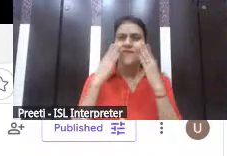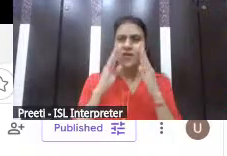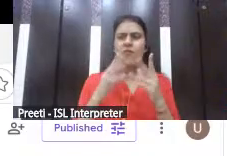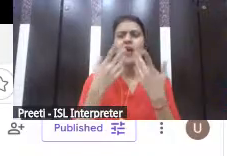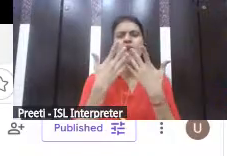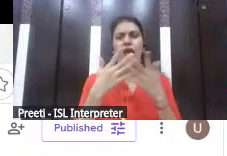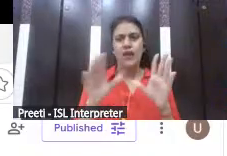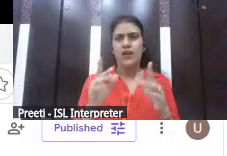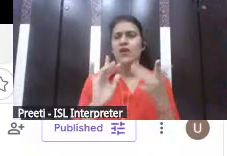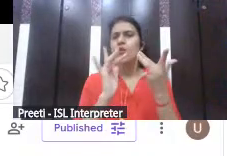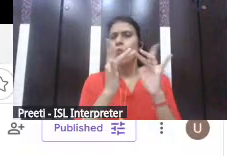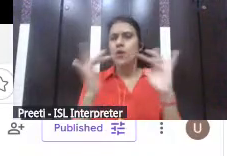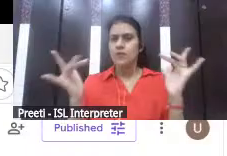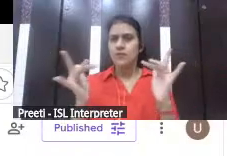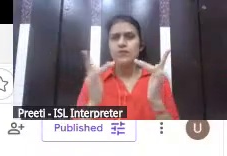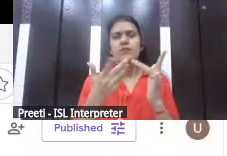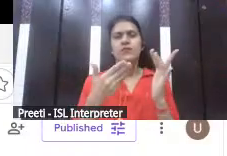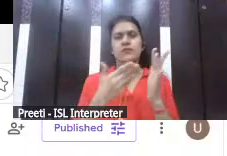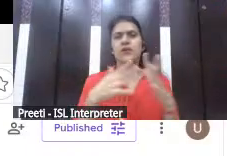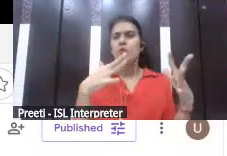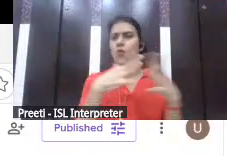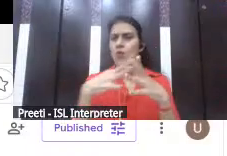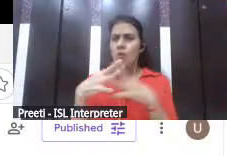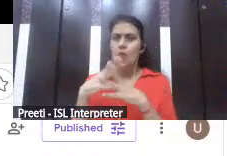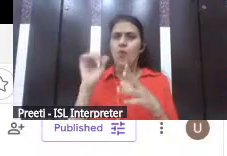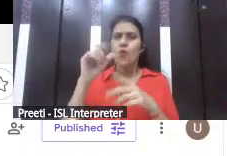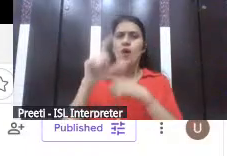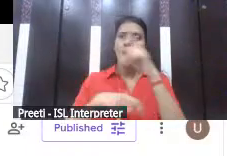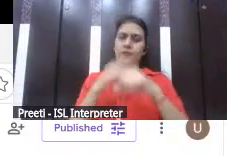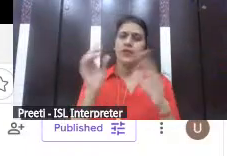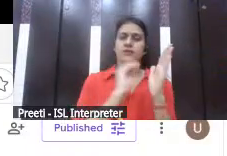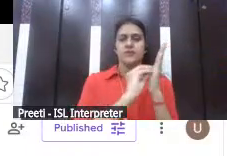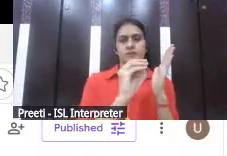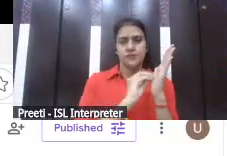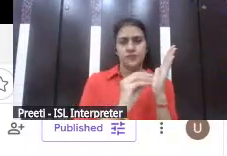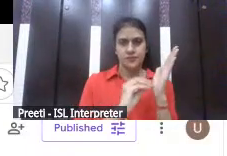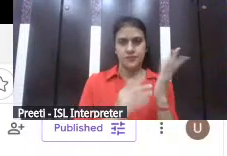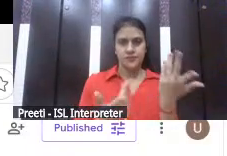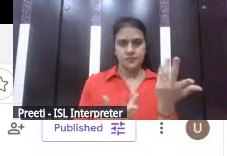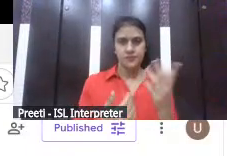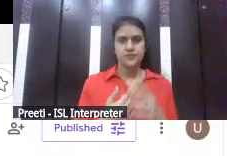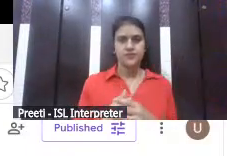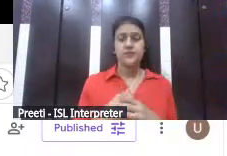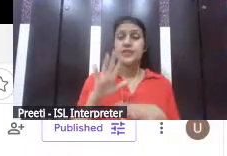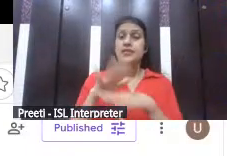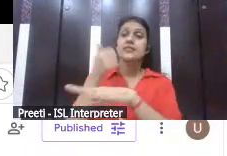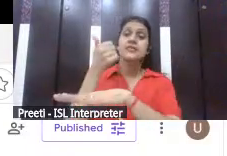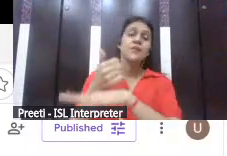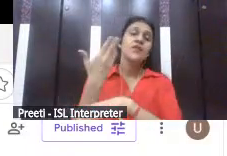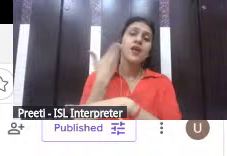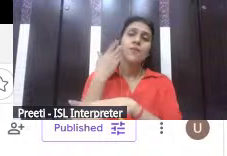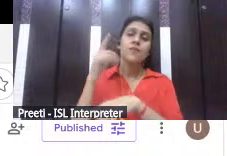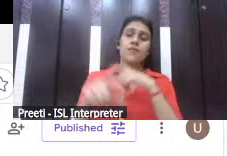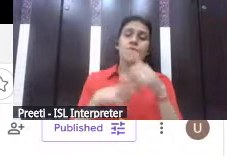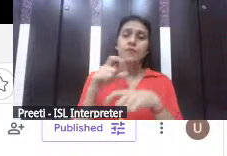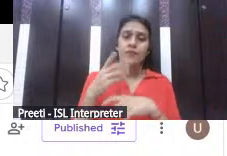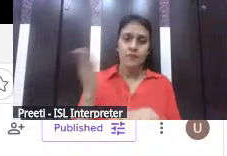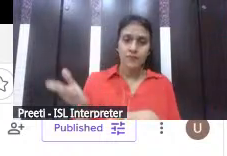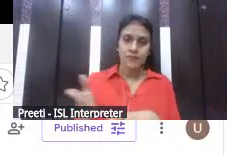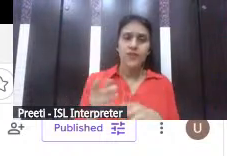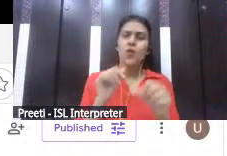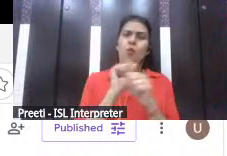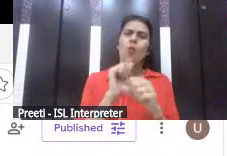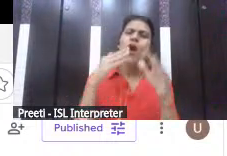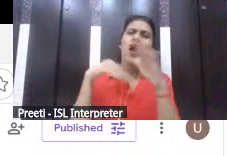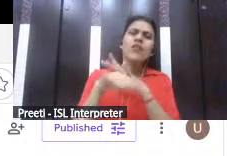company or organization, and some further information on the year of establishment, the specific area of work, the